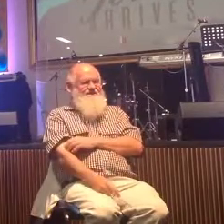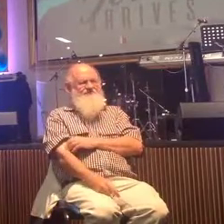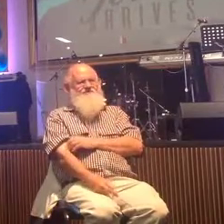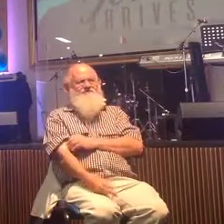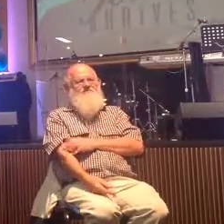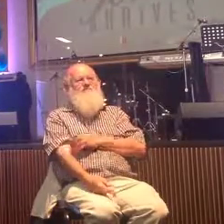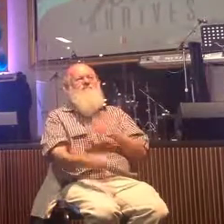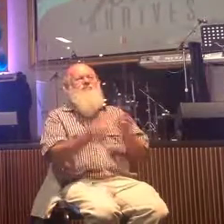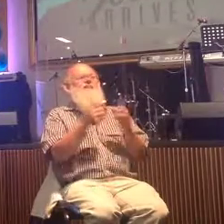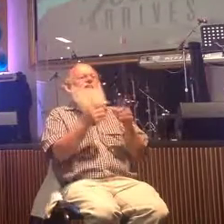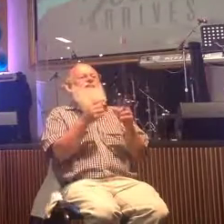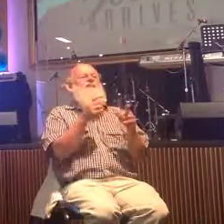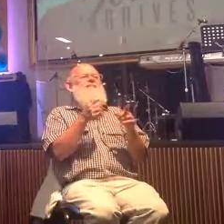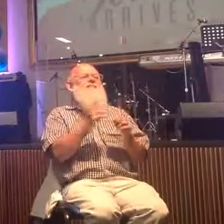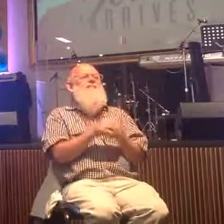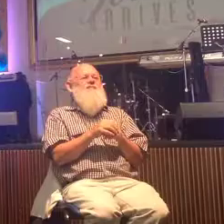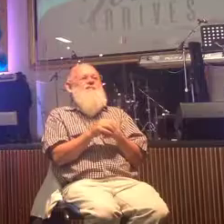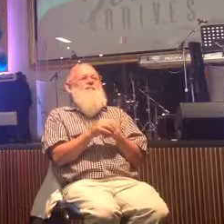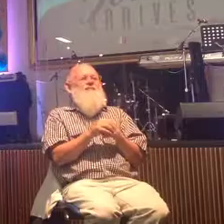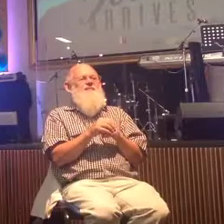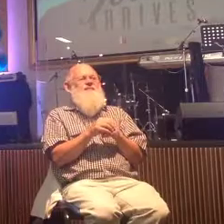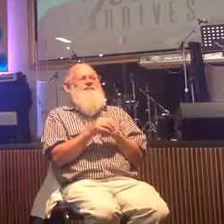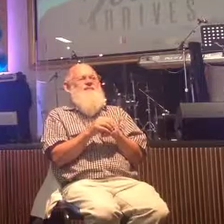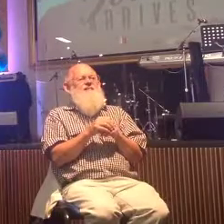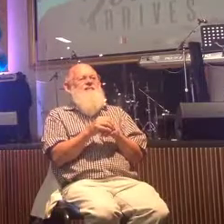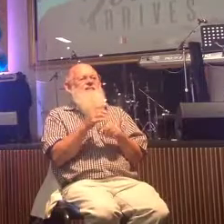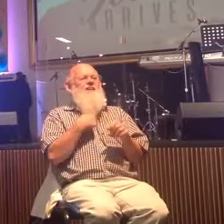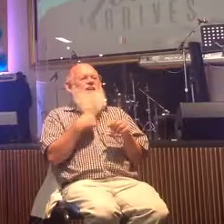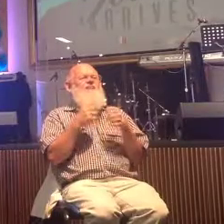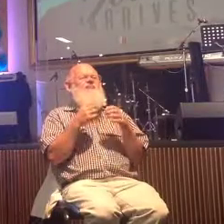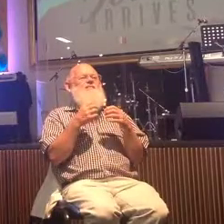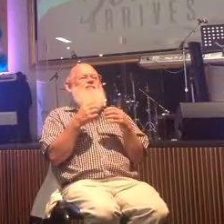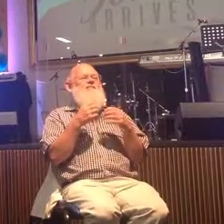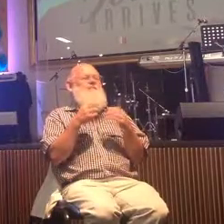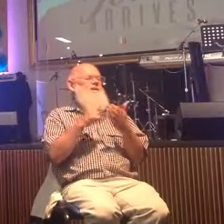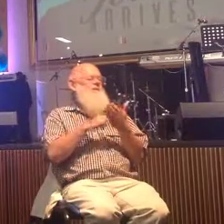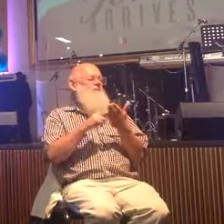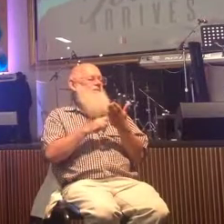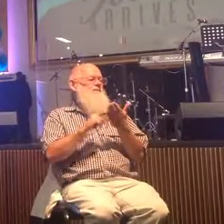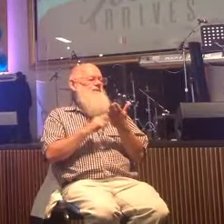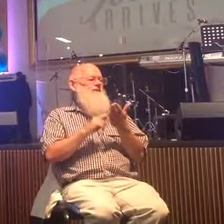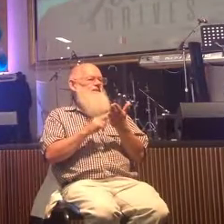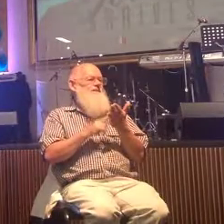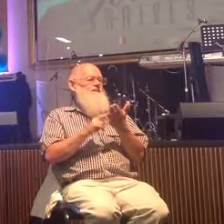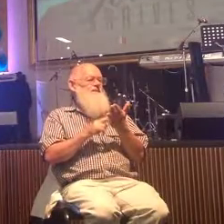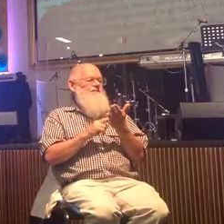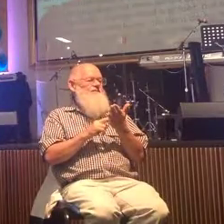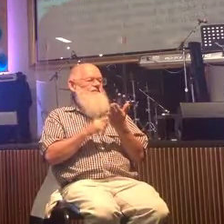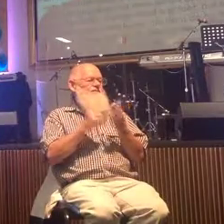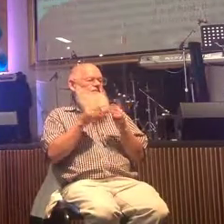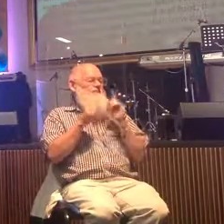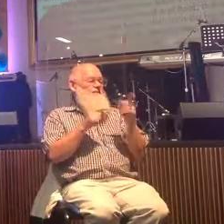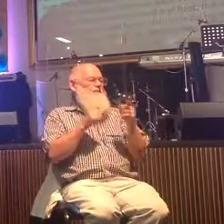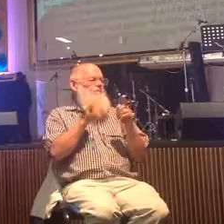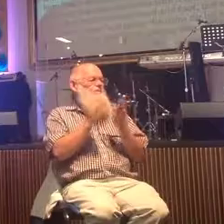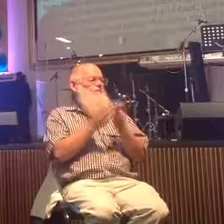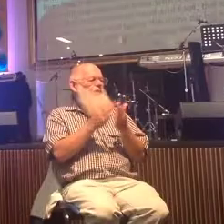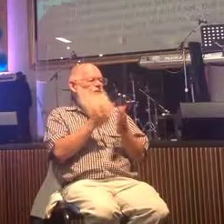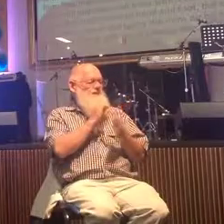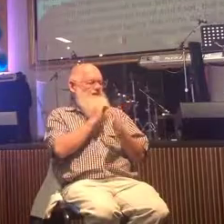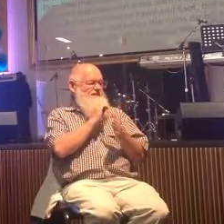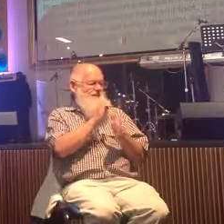place. So I actually didn't print out the Bible verse, so I'm going to read off the screen, and we'll see what the Bible wants to